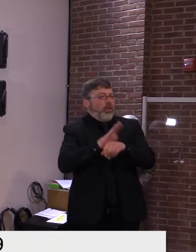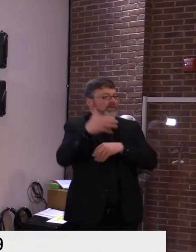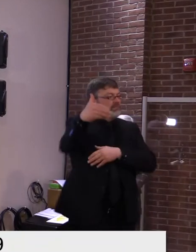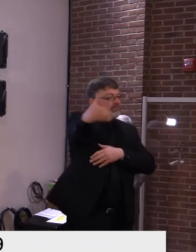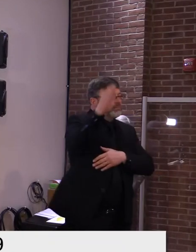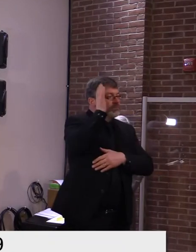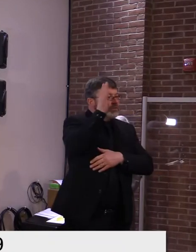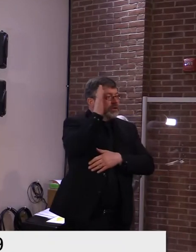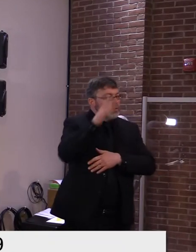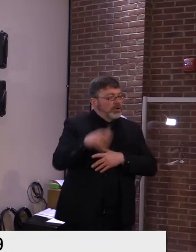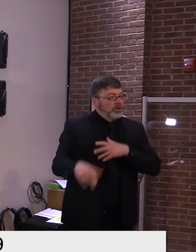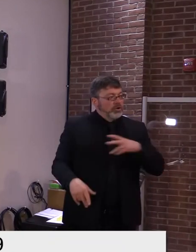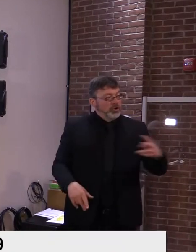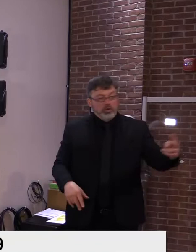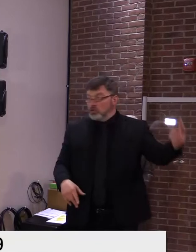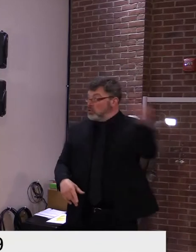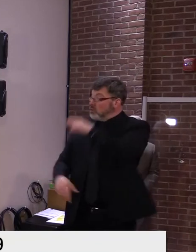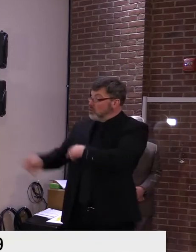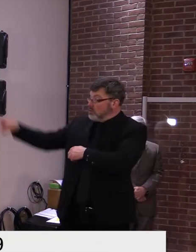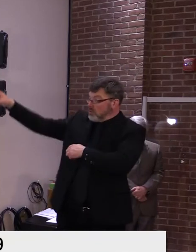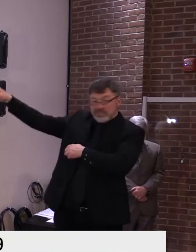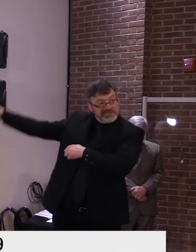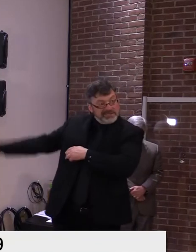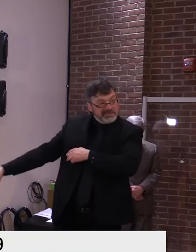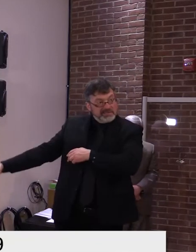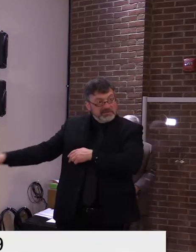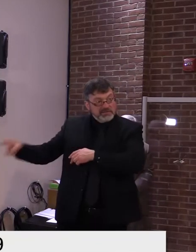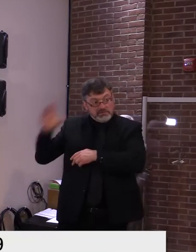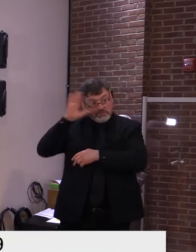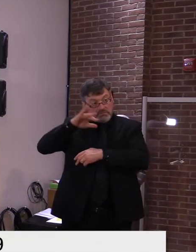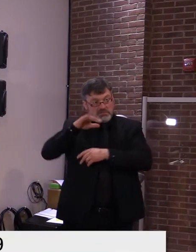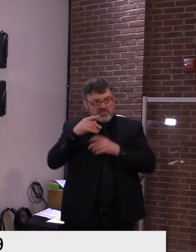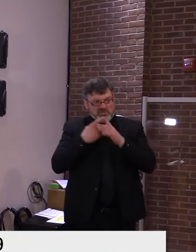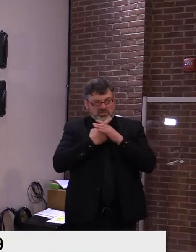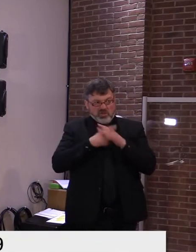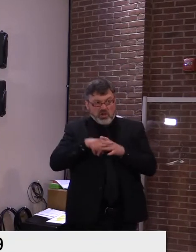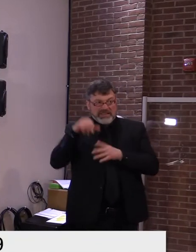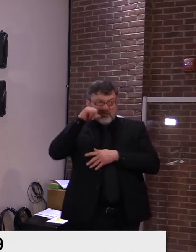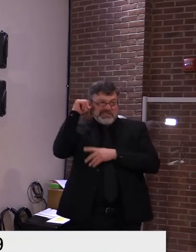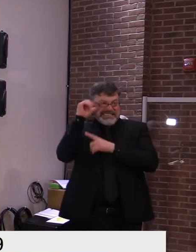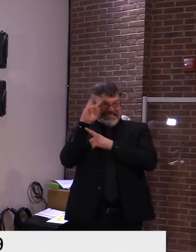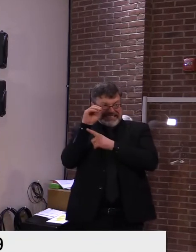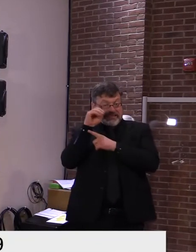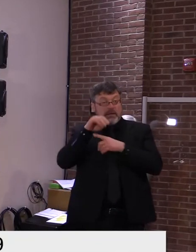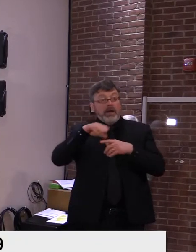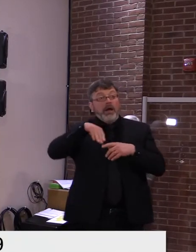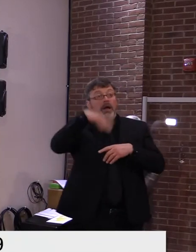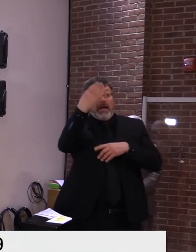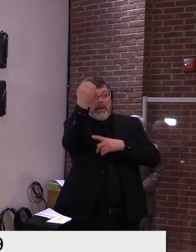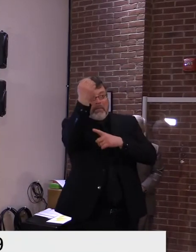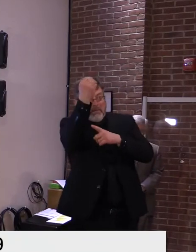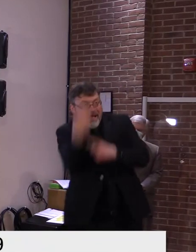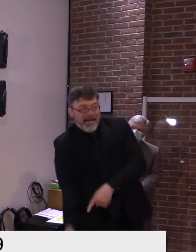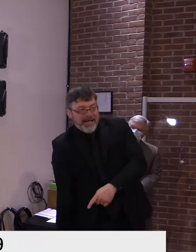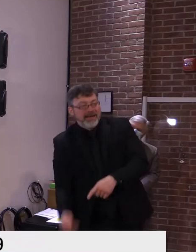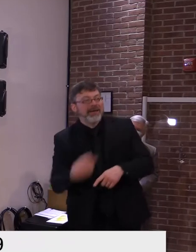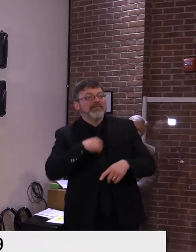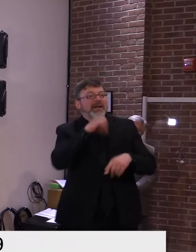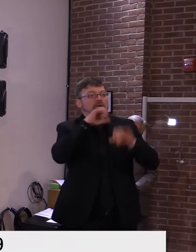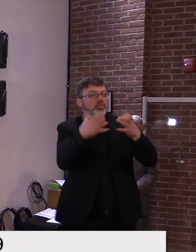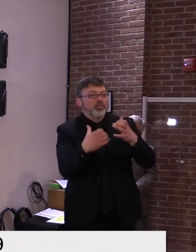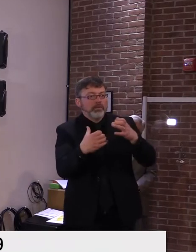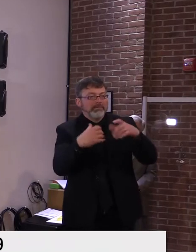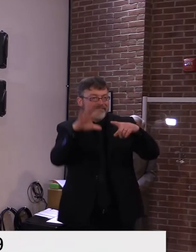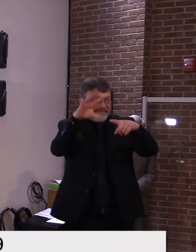shot. I also discussed on Tuesday that the best vaccine to get is the one available to you. This still